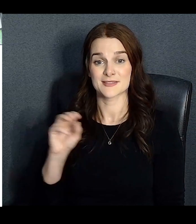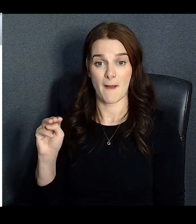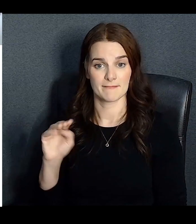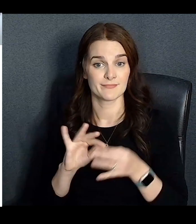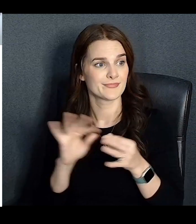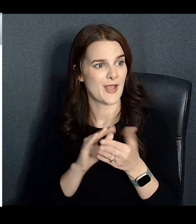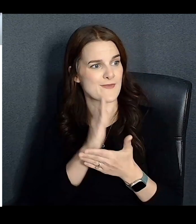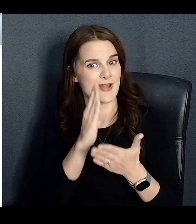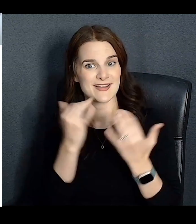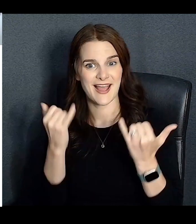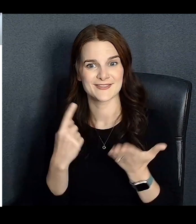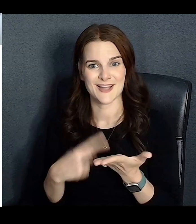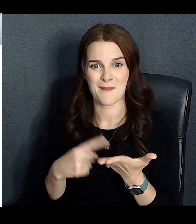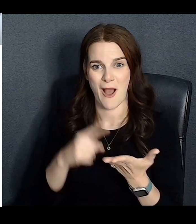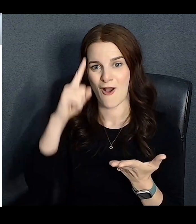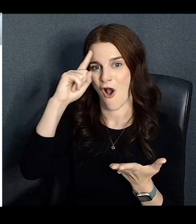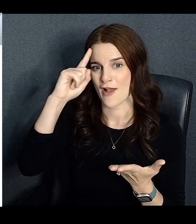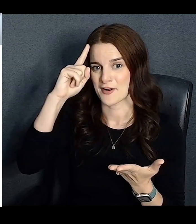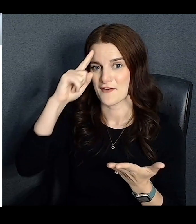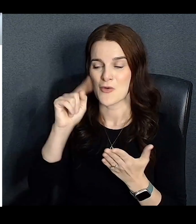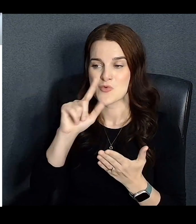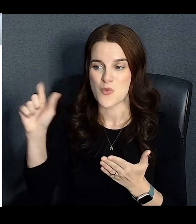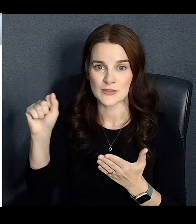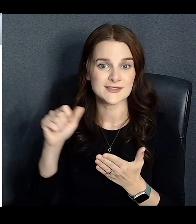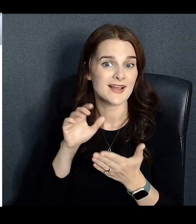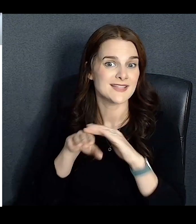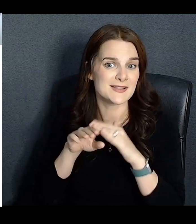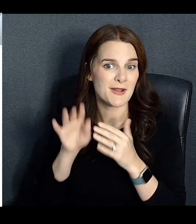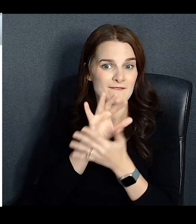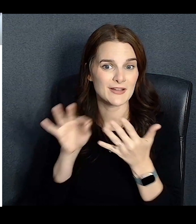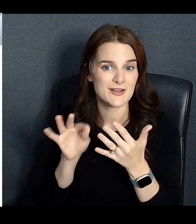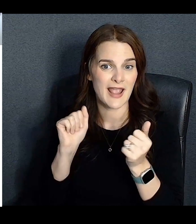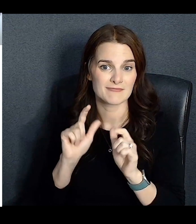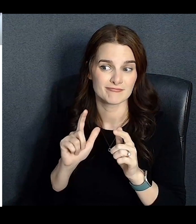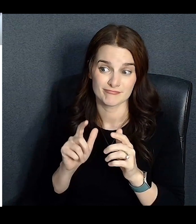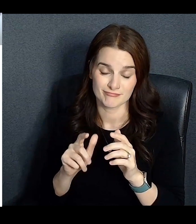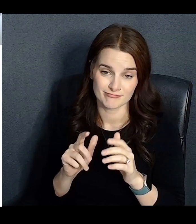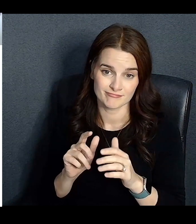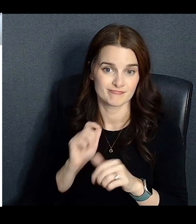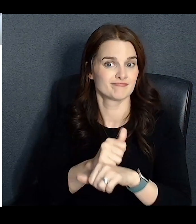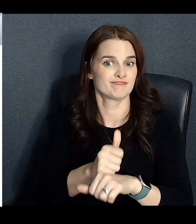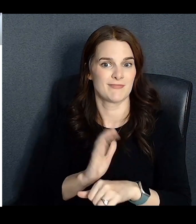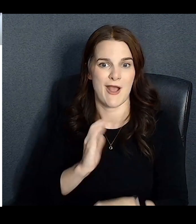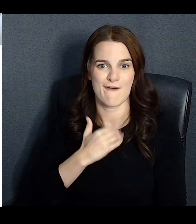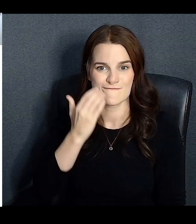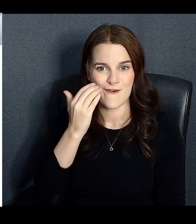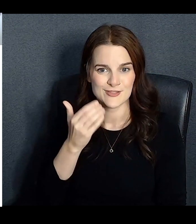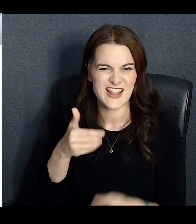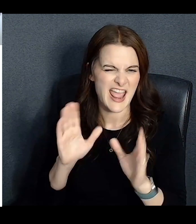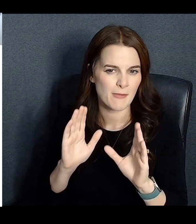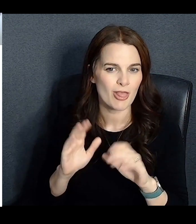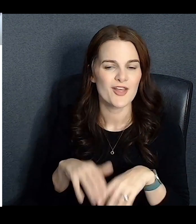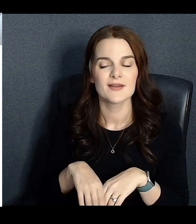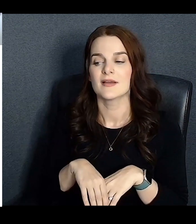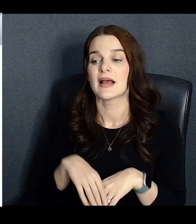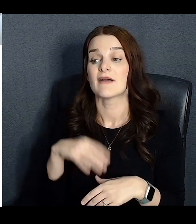All right, and so now we're going to talk a little bit about some cognitive tools and accessibility features that we can enable on our phones. So first, we're going to